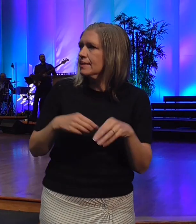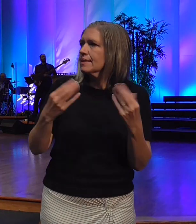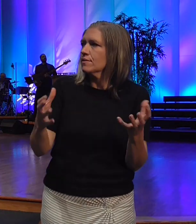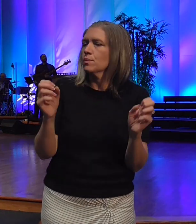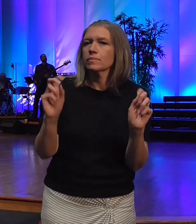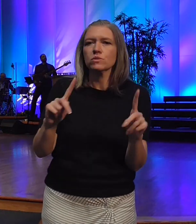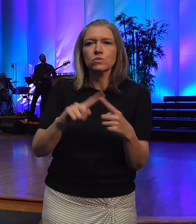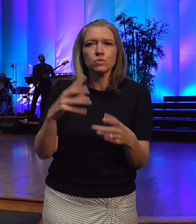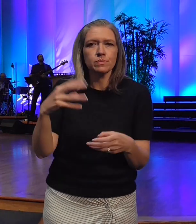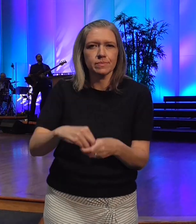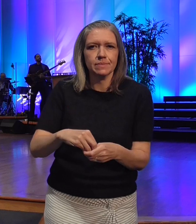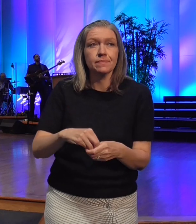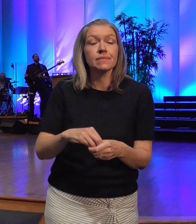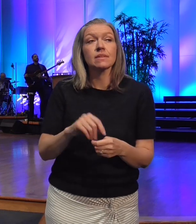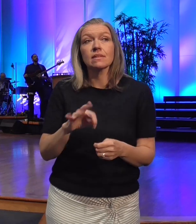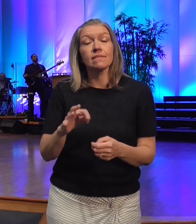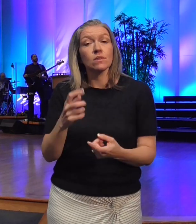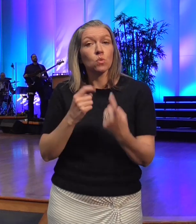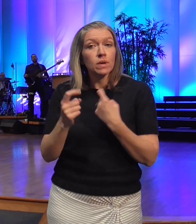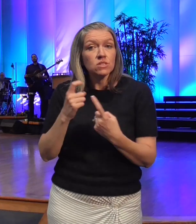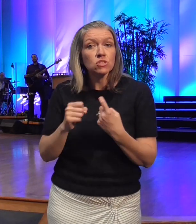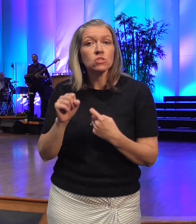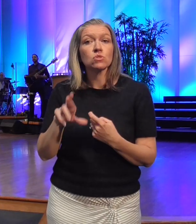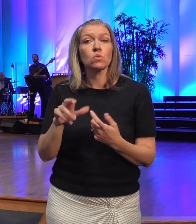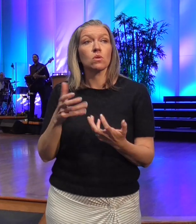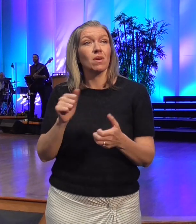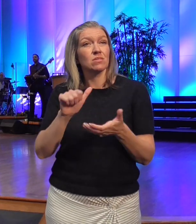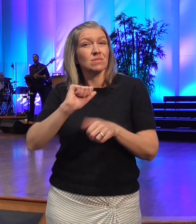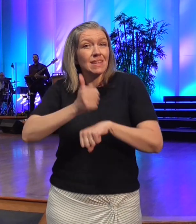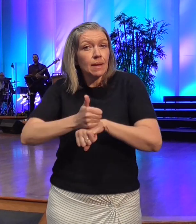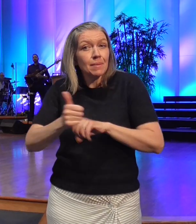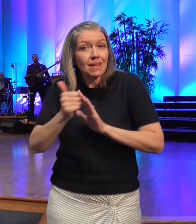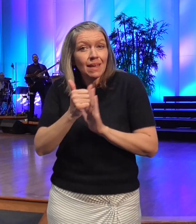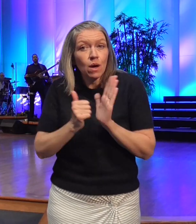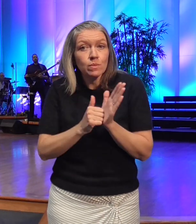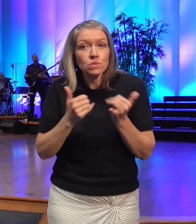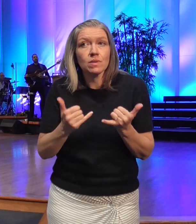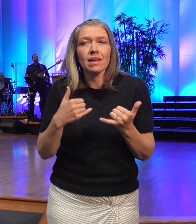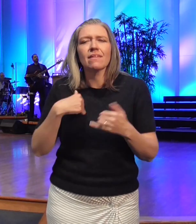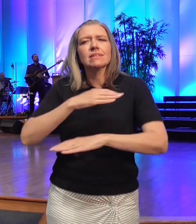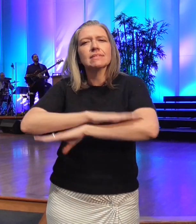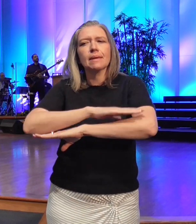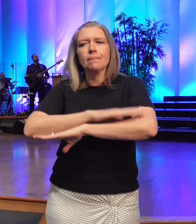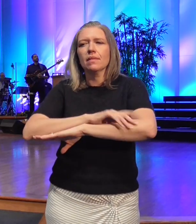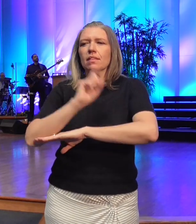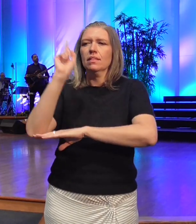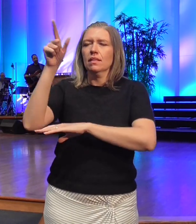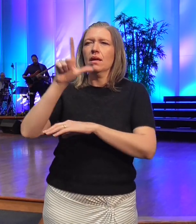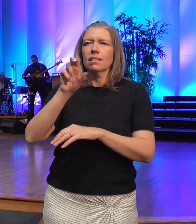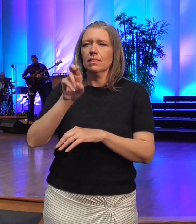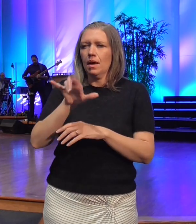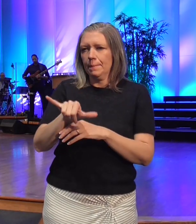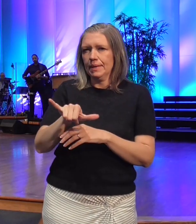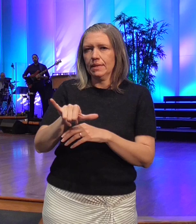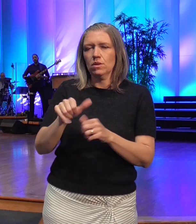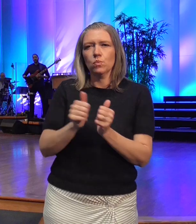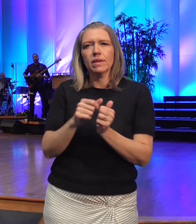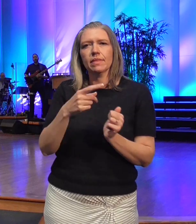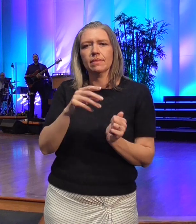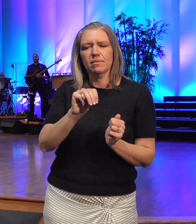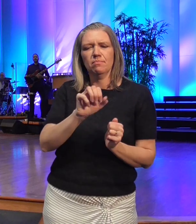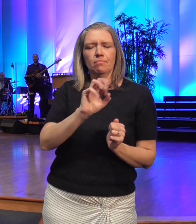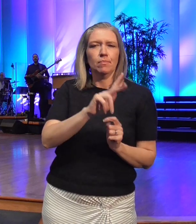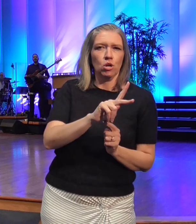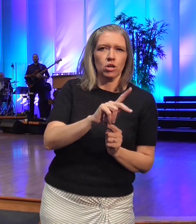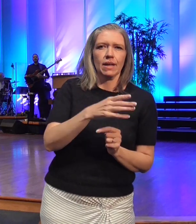any questions or you want to make that migration today or set up an account today, we do have a table set up out in the lobby with Mark Pino and a wonderful guy